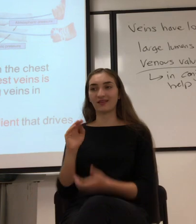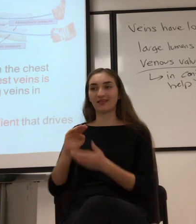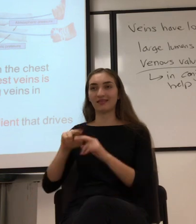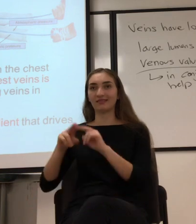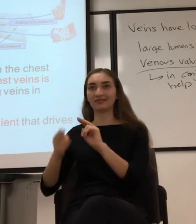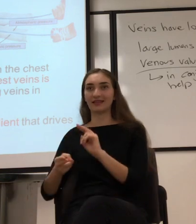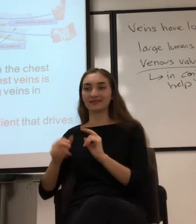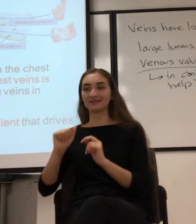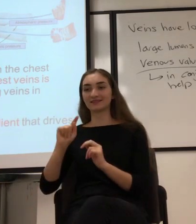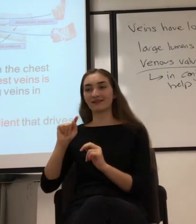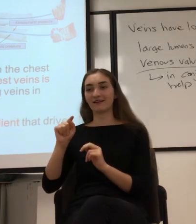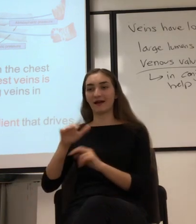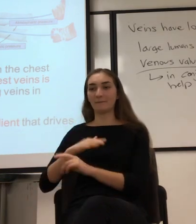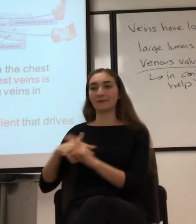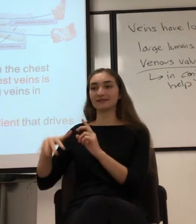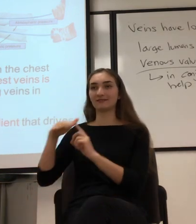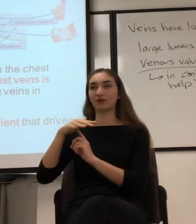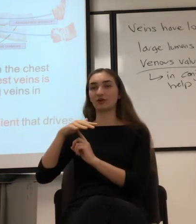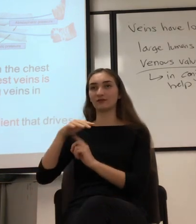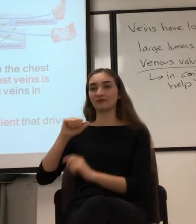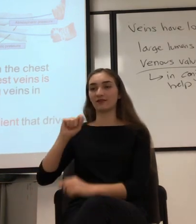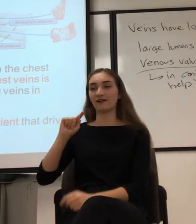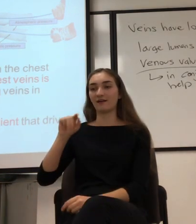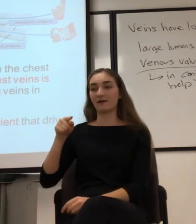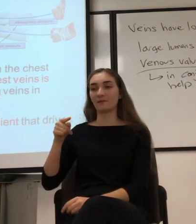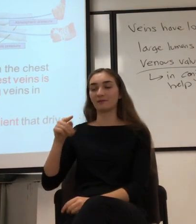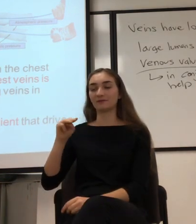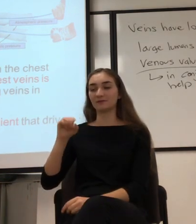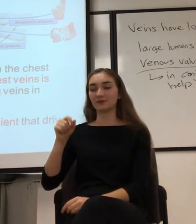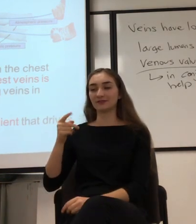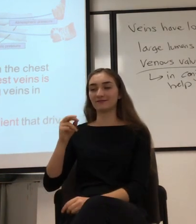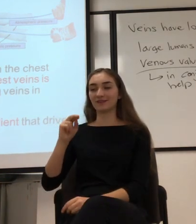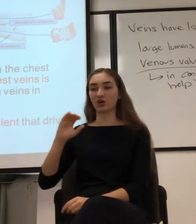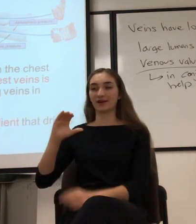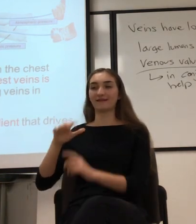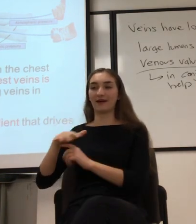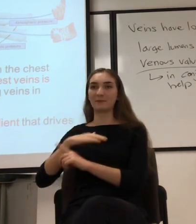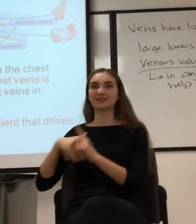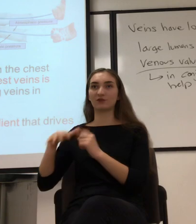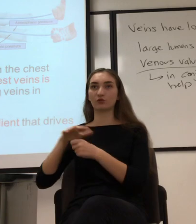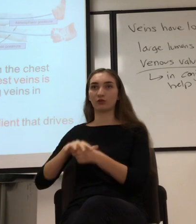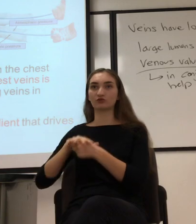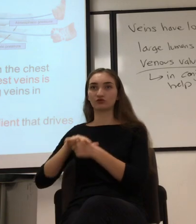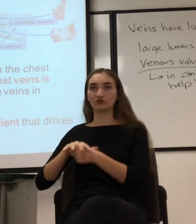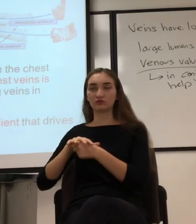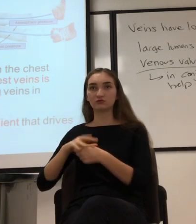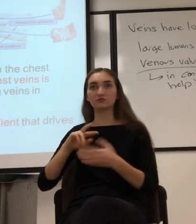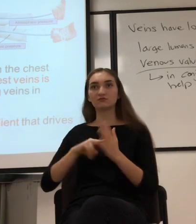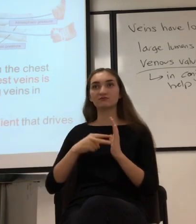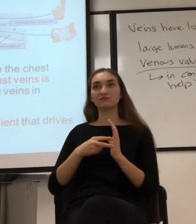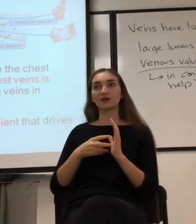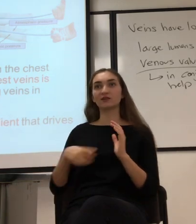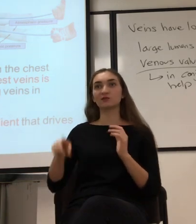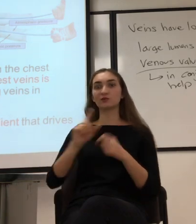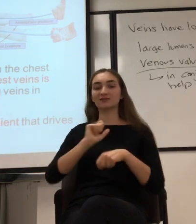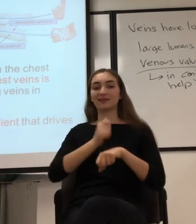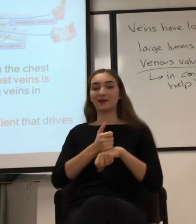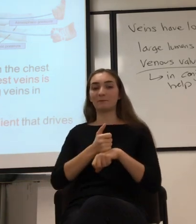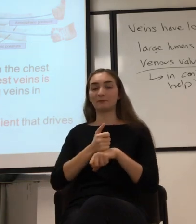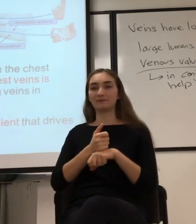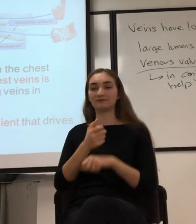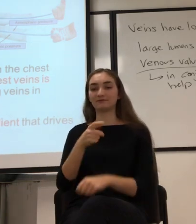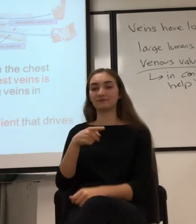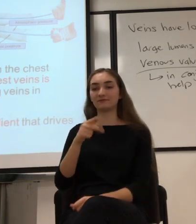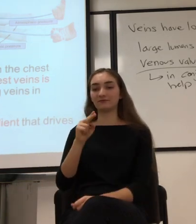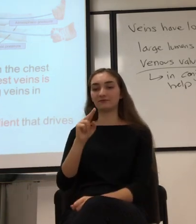pressure. Here is atmospheric pressure. So you create a pump, basically, by creating